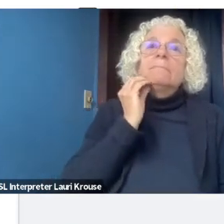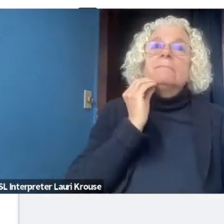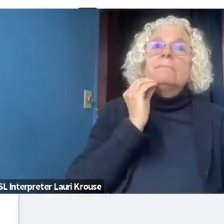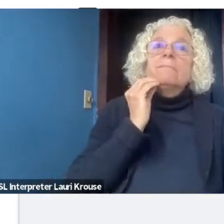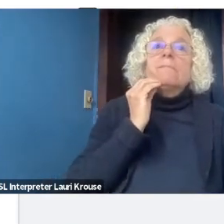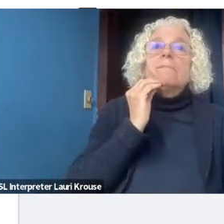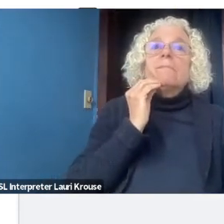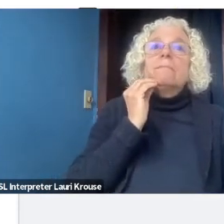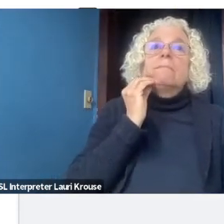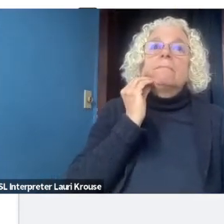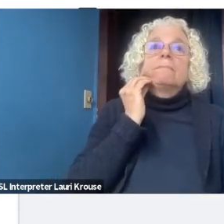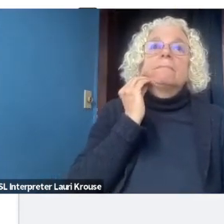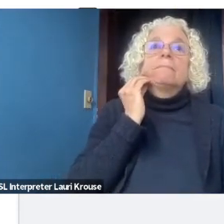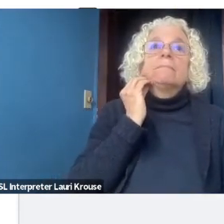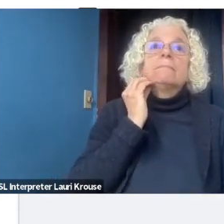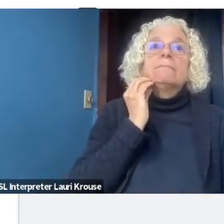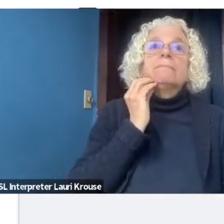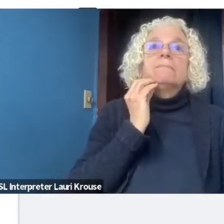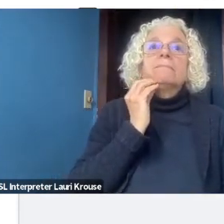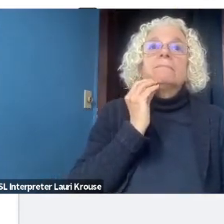Yeah, great.